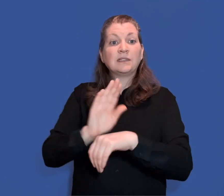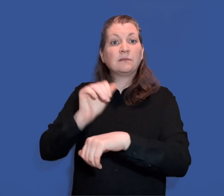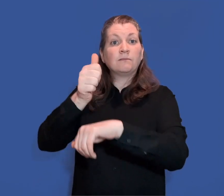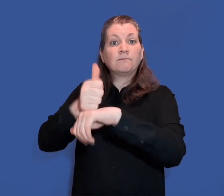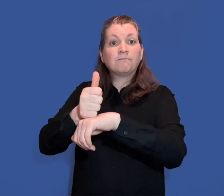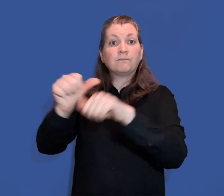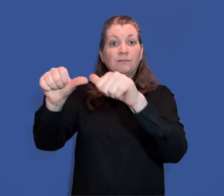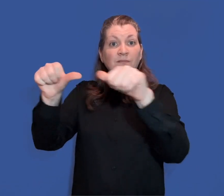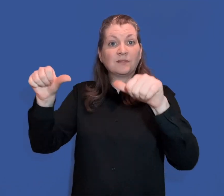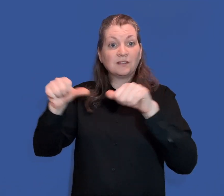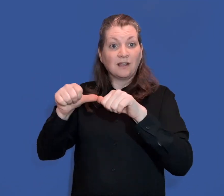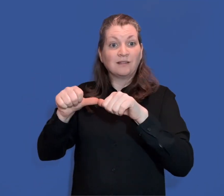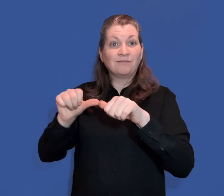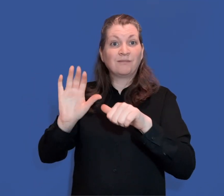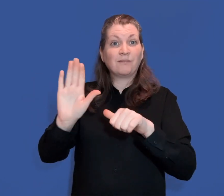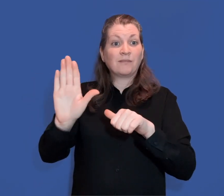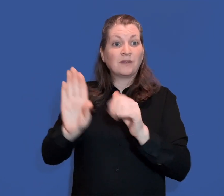Category A,